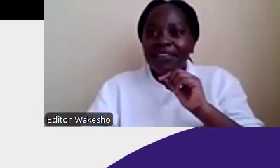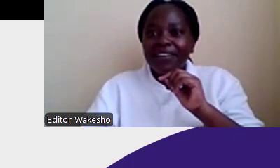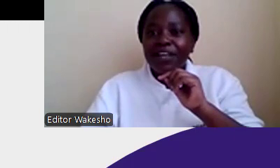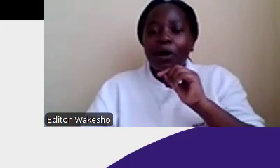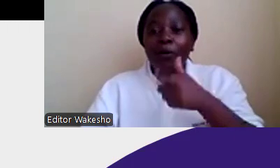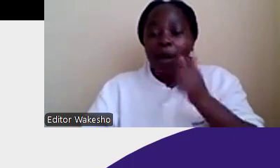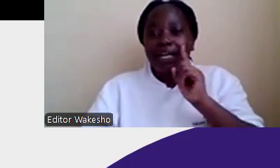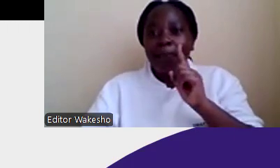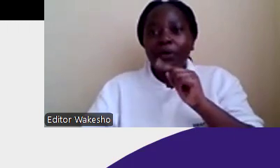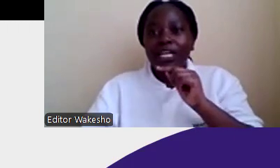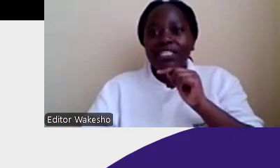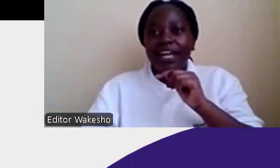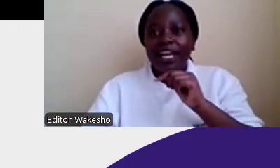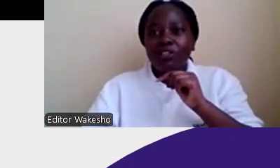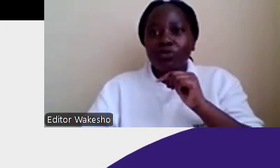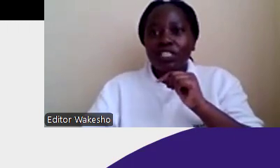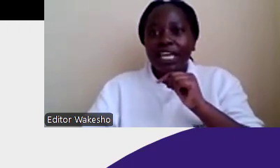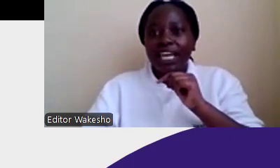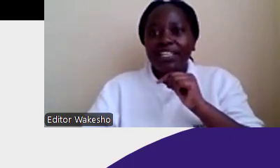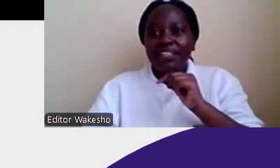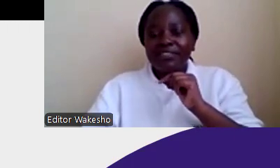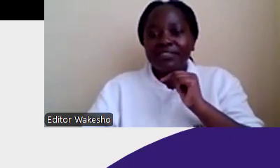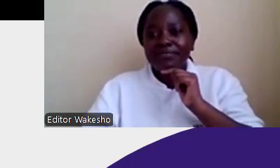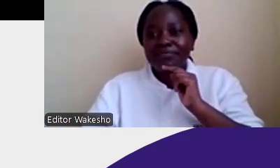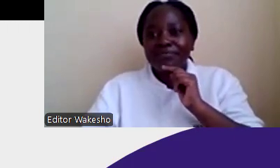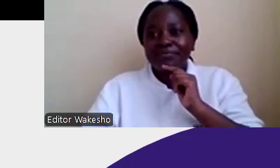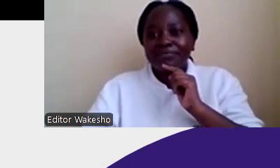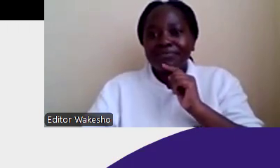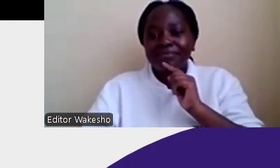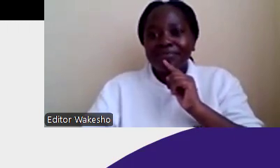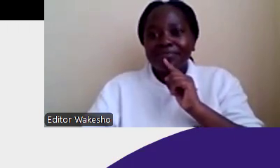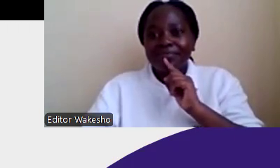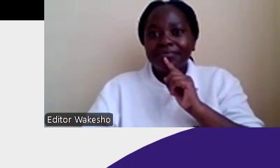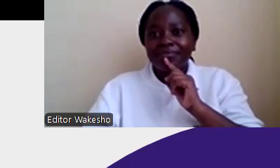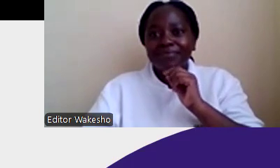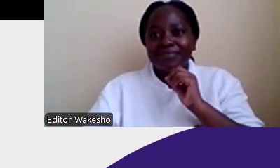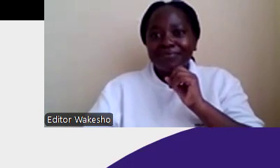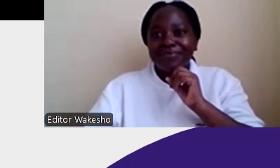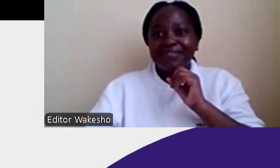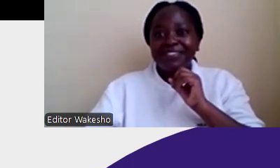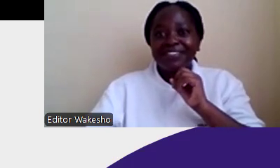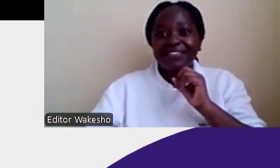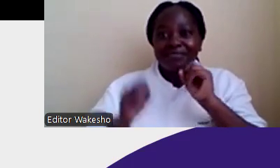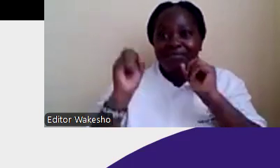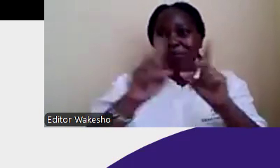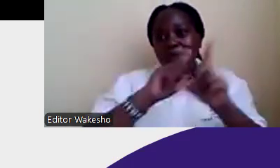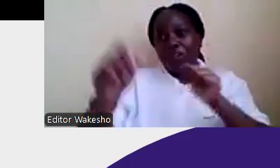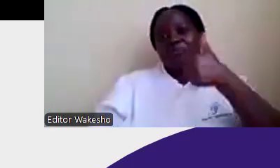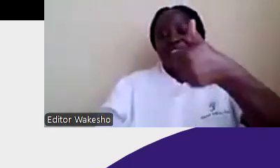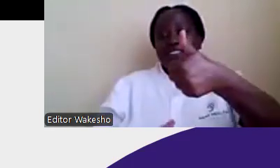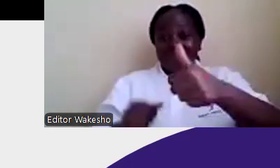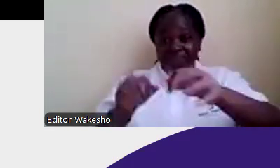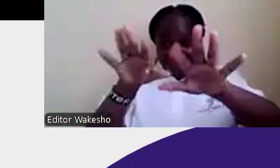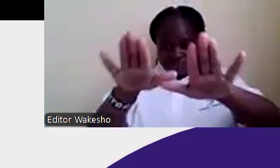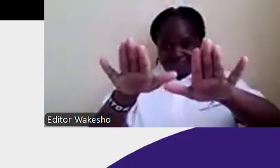1 cup a day? 1 cup, and when it's raining, I do not take any. Okay, sawa. This is a nice question. Now, let me explain it